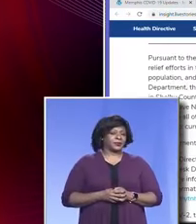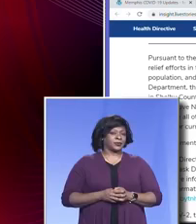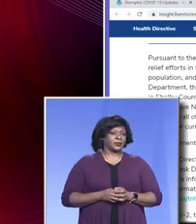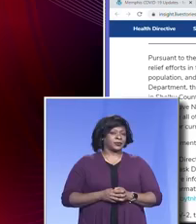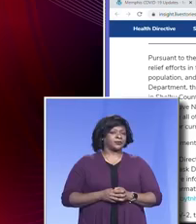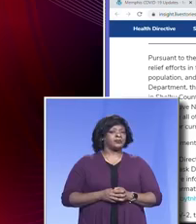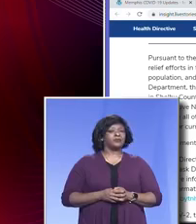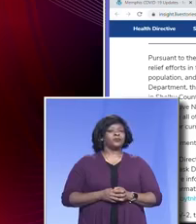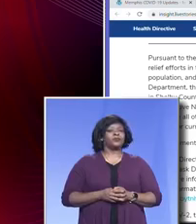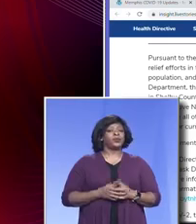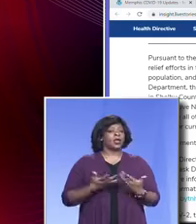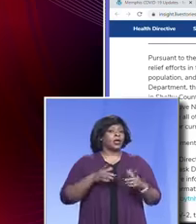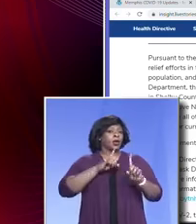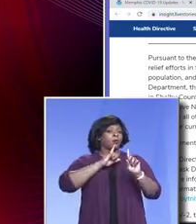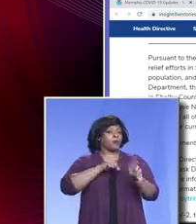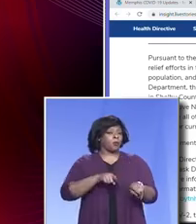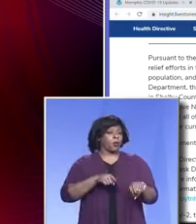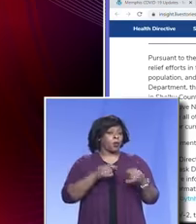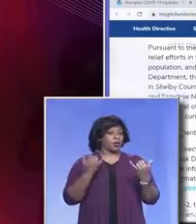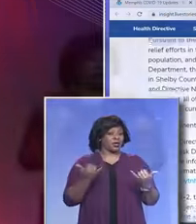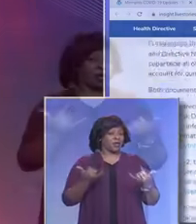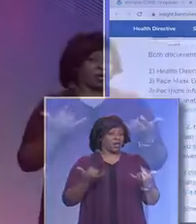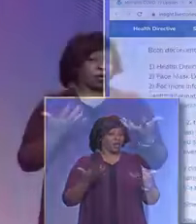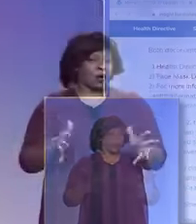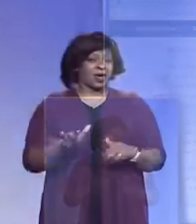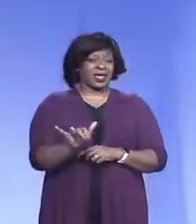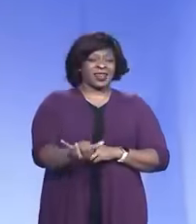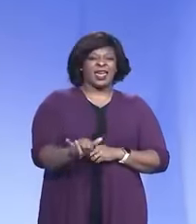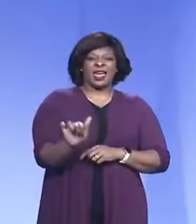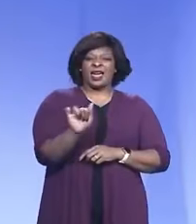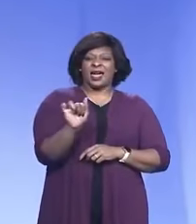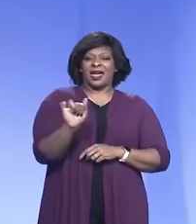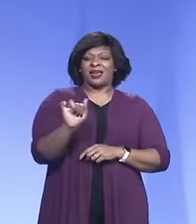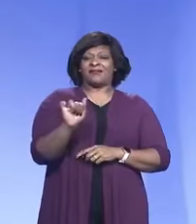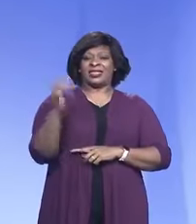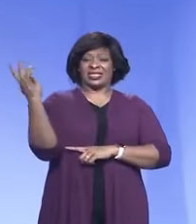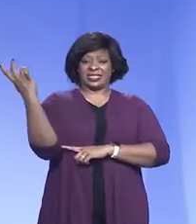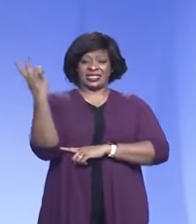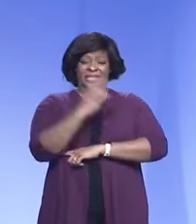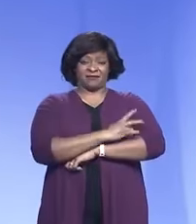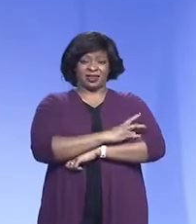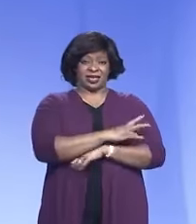She reports today that our average 7-day